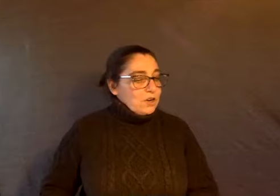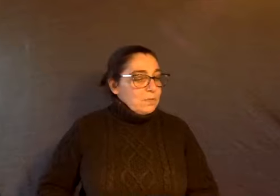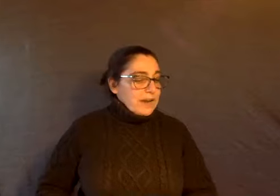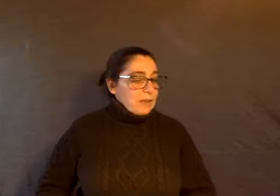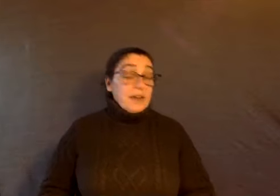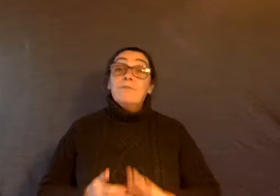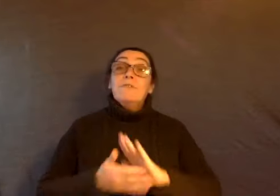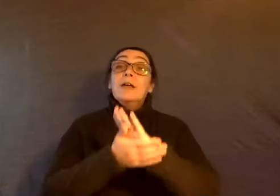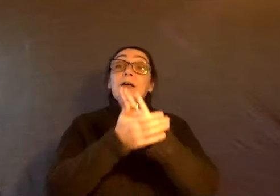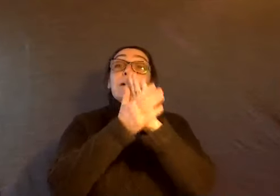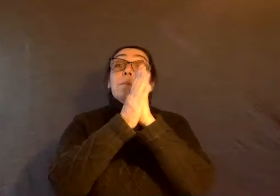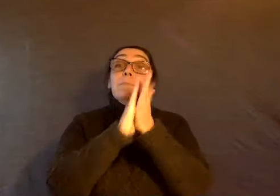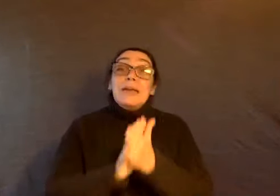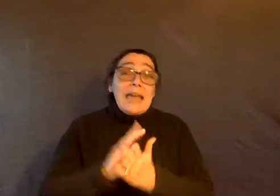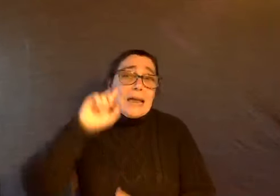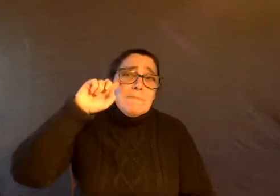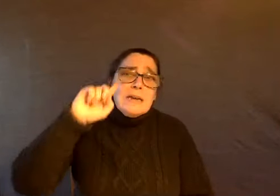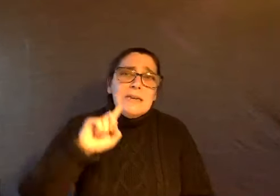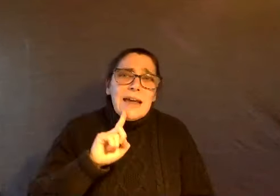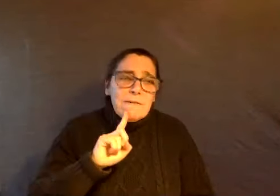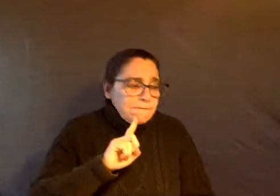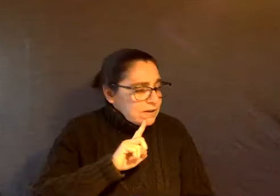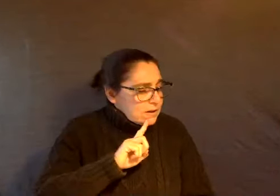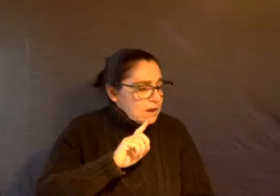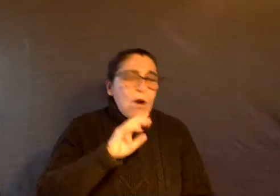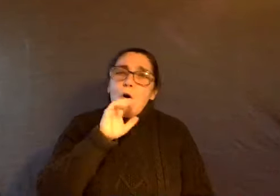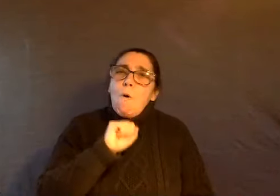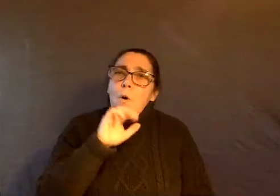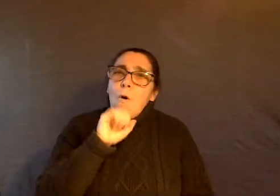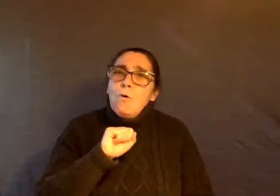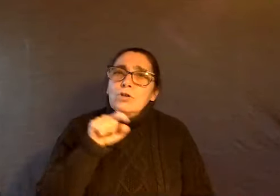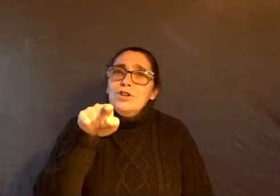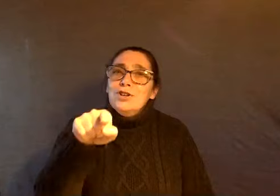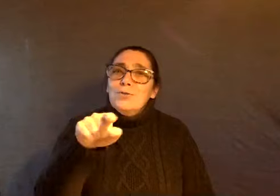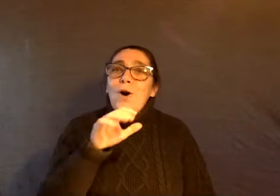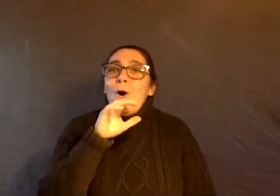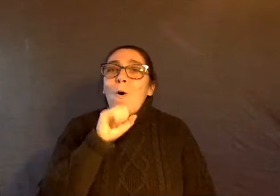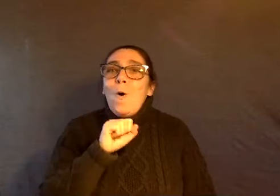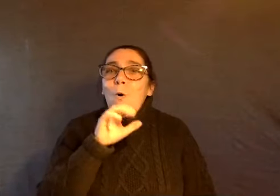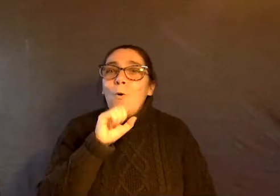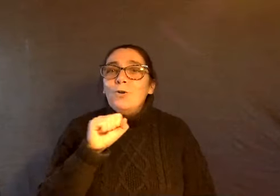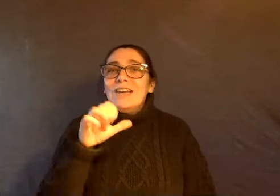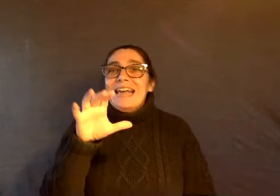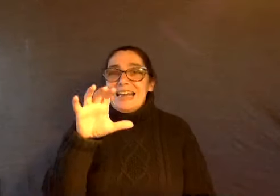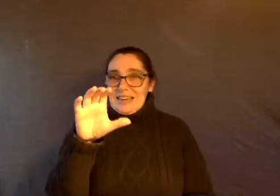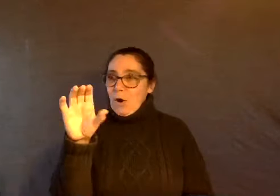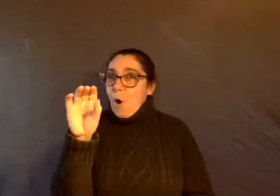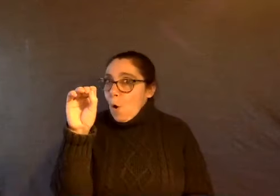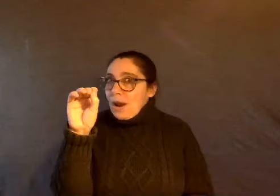you became deaf? Became deaf, old, you, old. It's an O